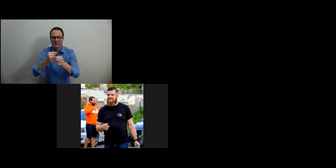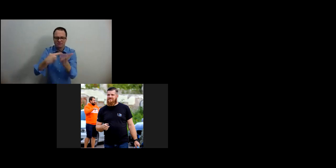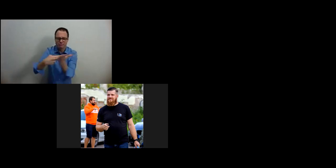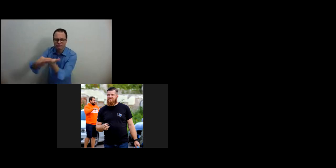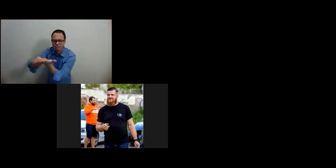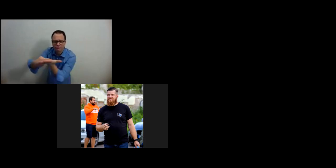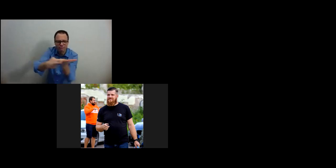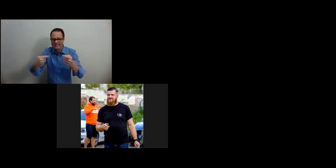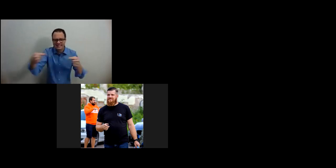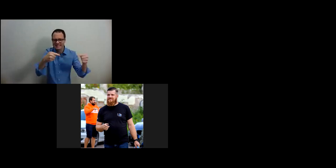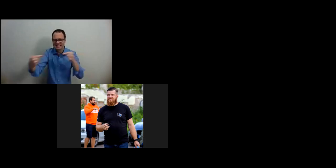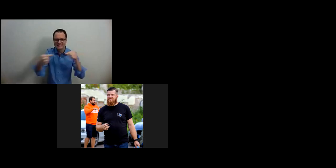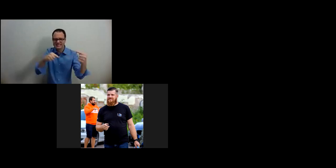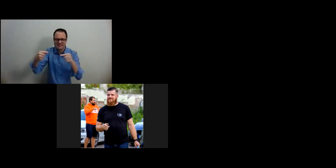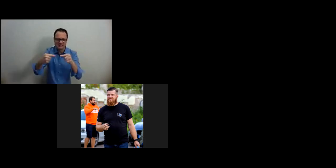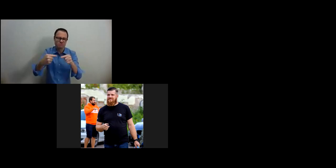predstavitev o Sydneyju.